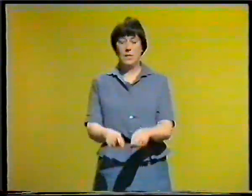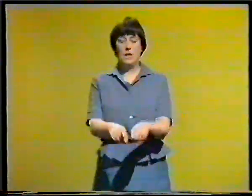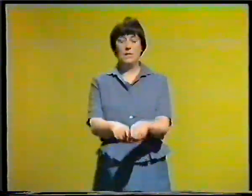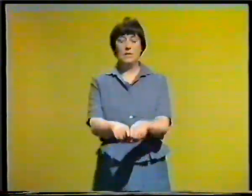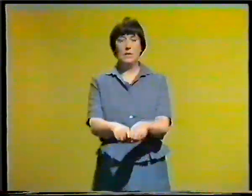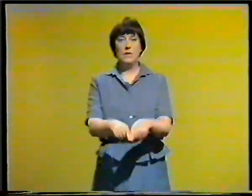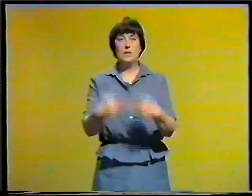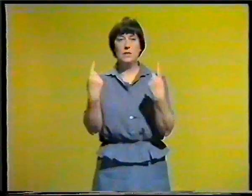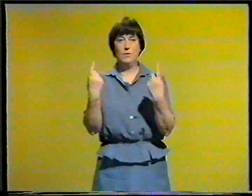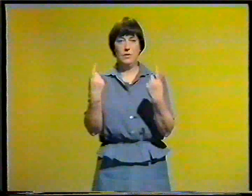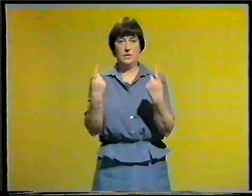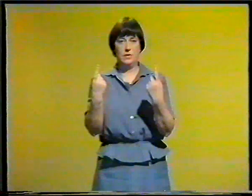And different.